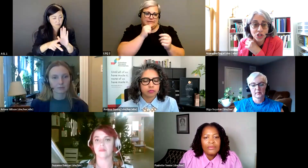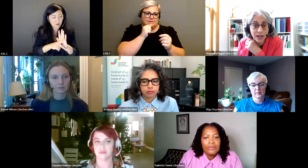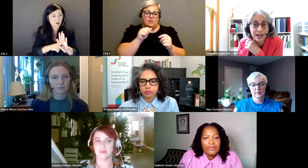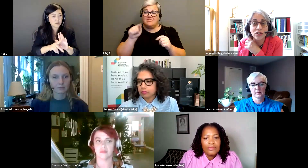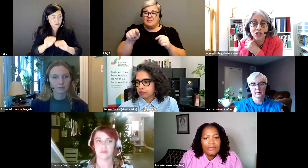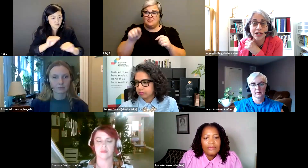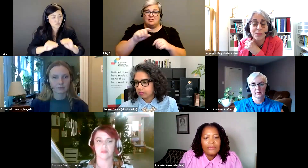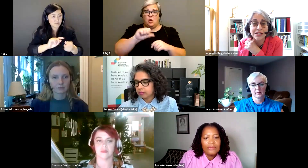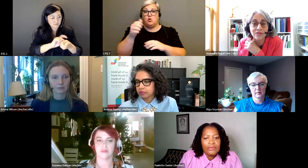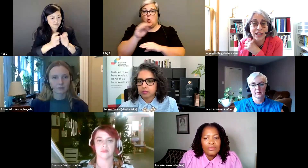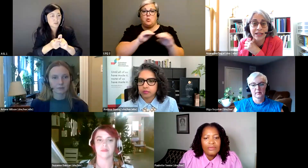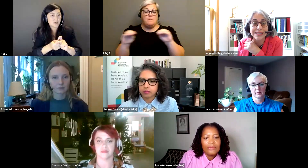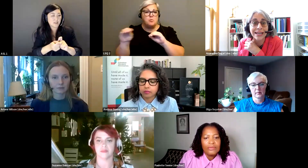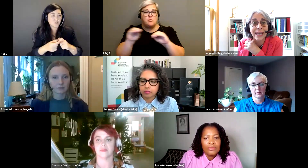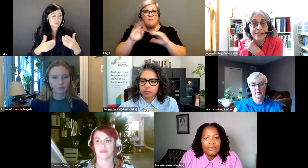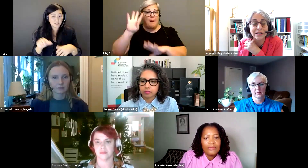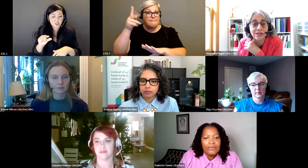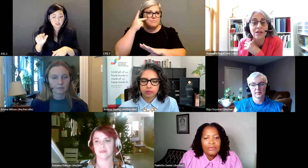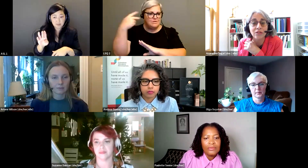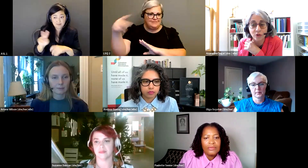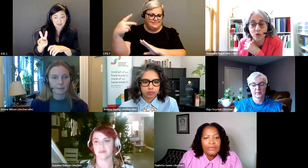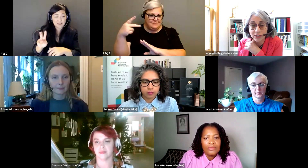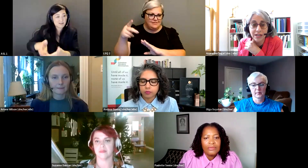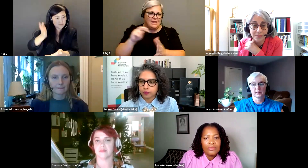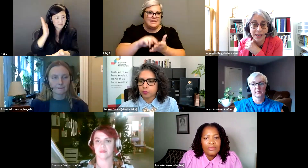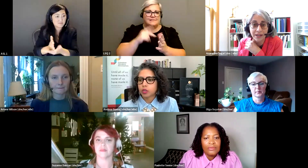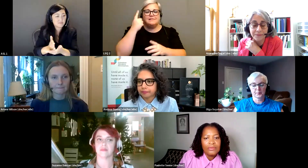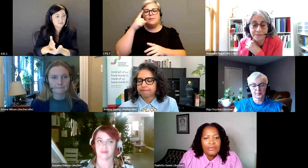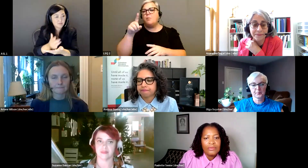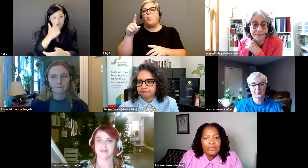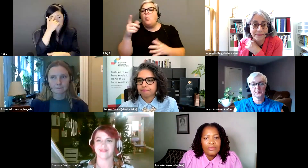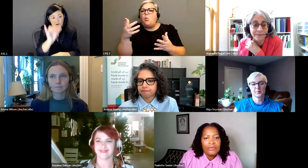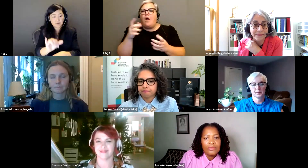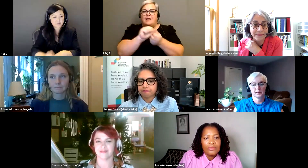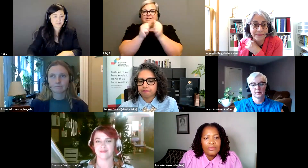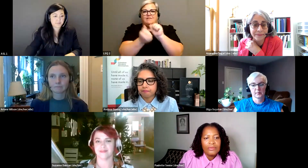to change gender-based violence and end it for all time here.